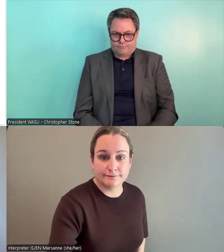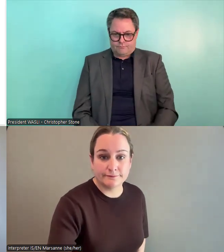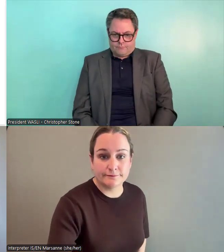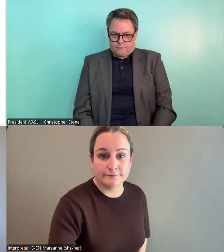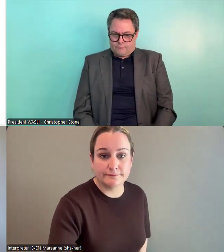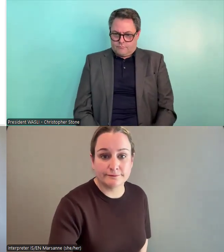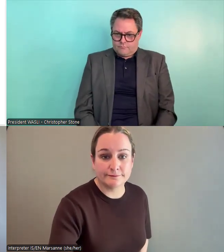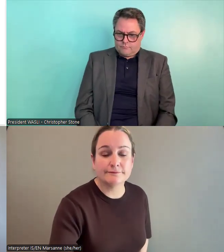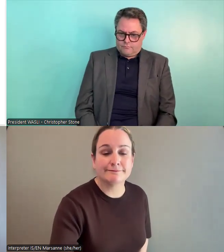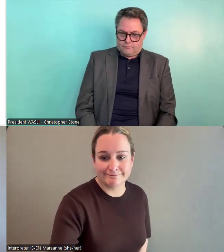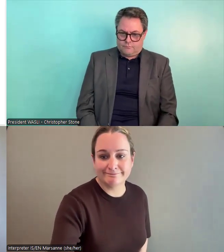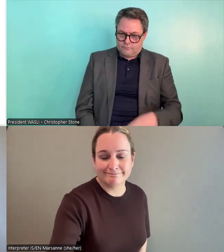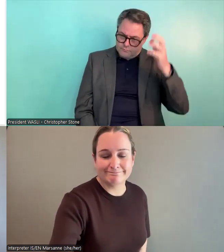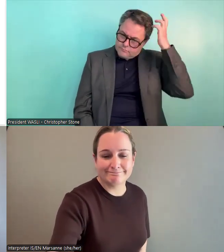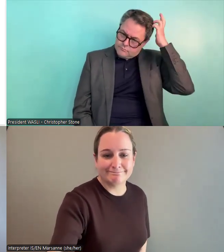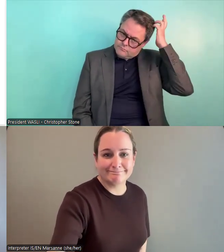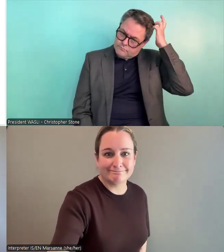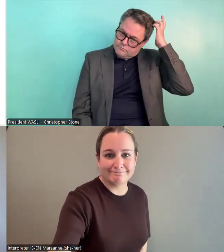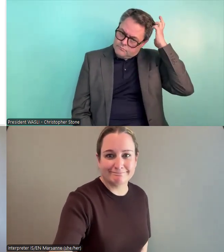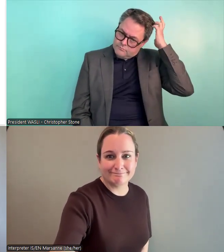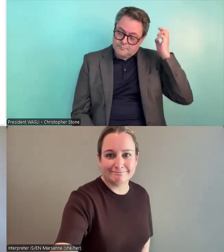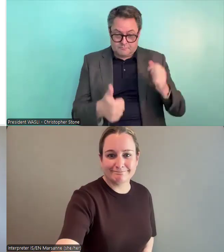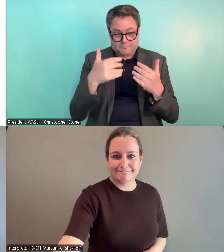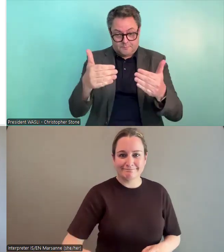I'm speaking. Okay. Thank you.